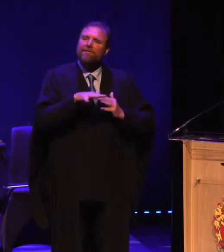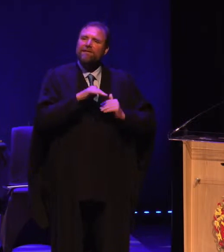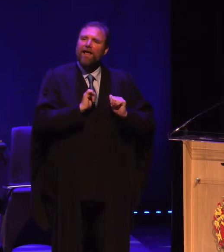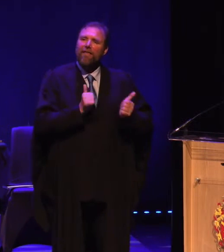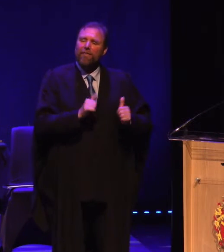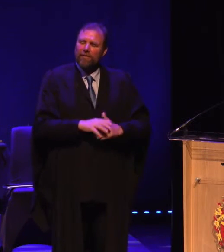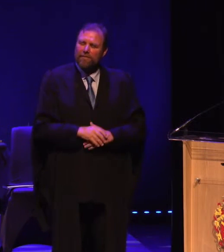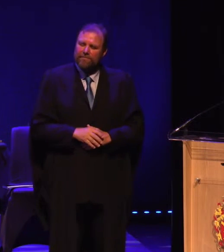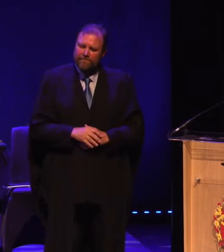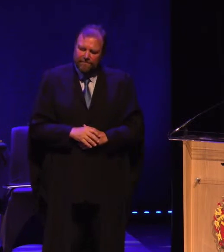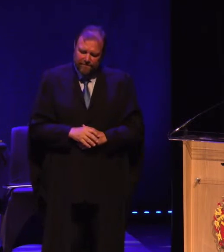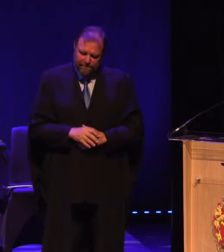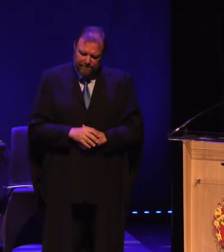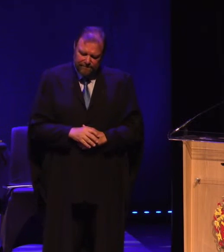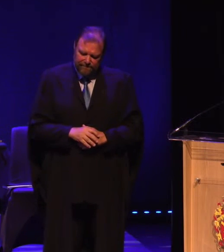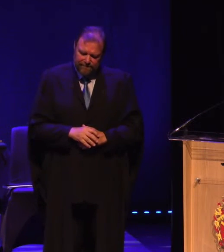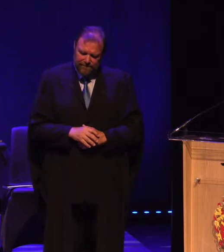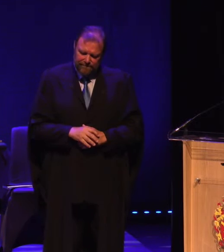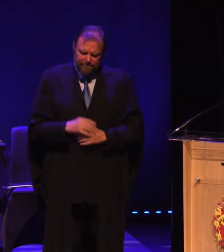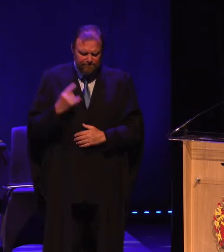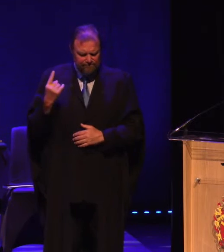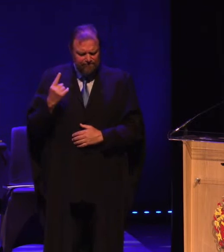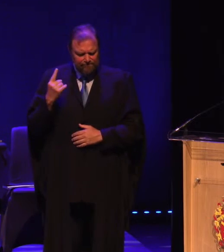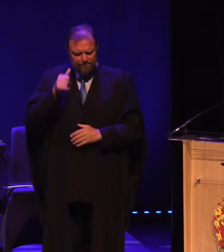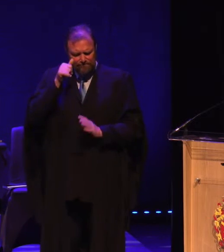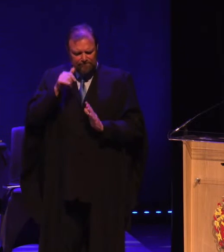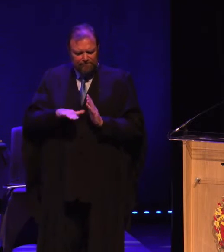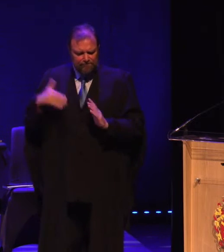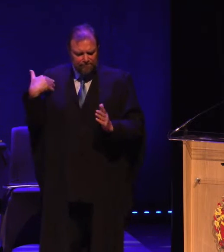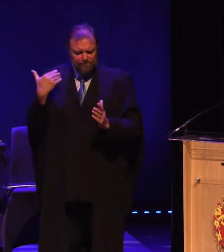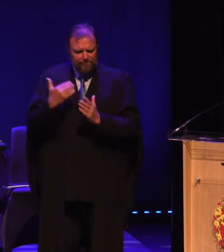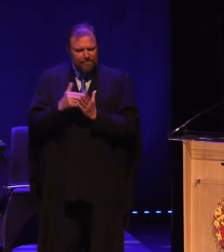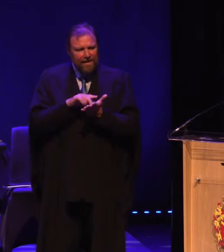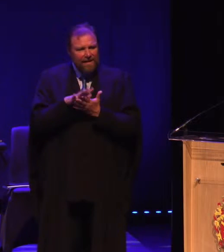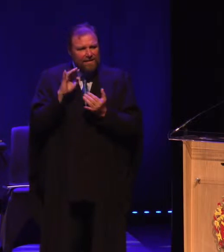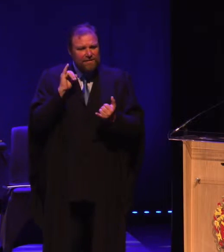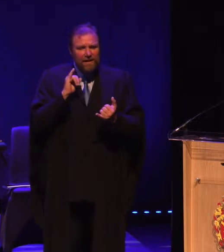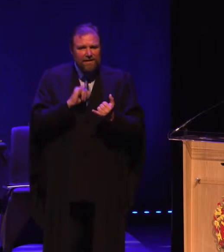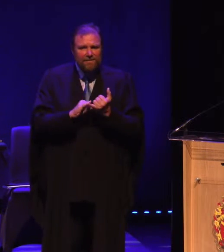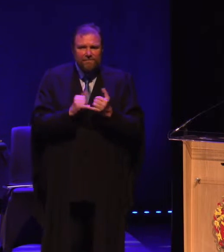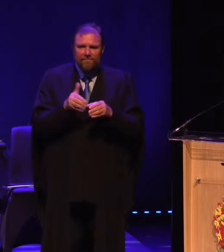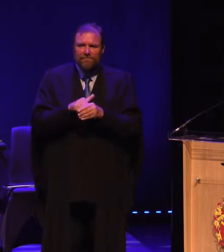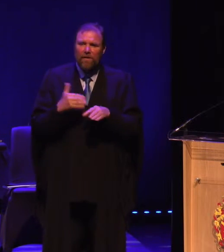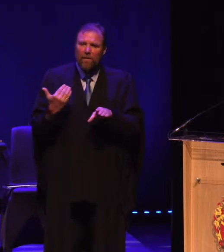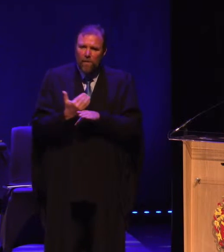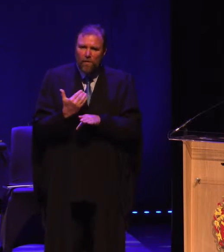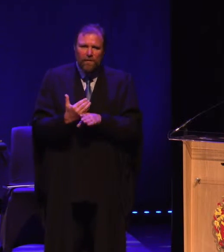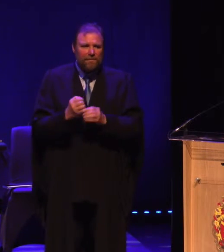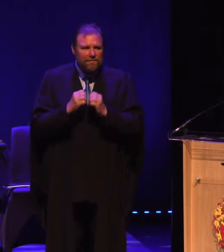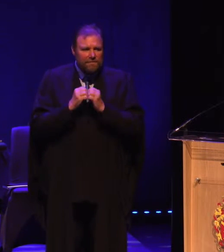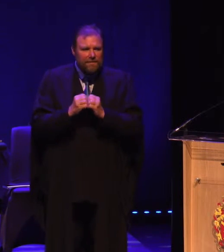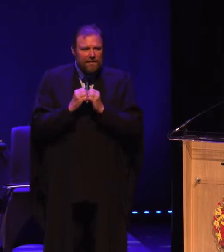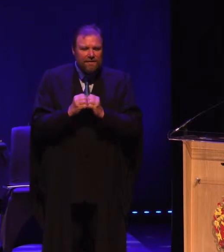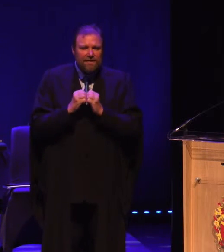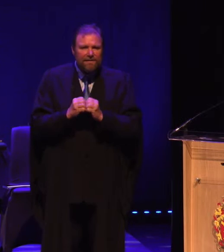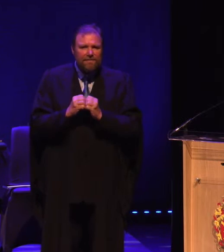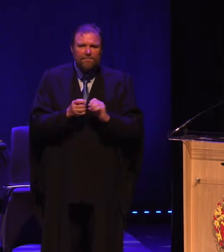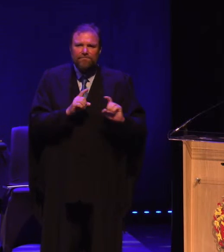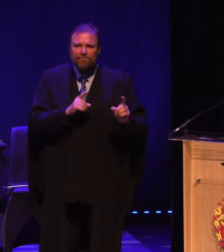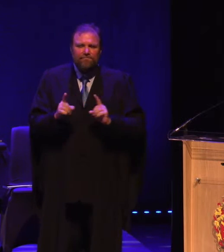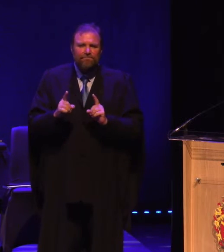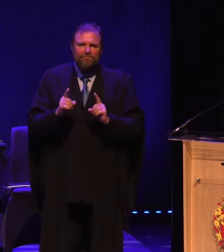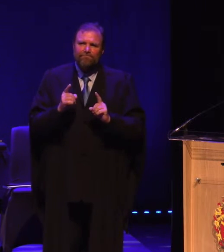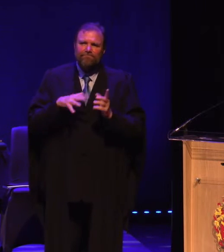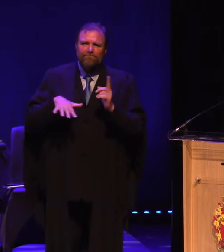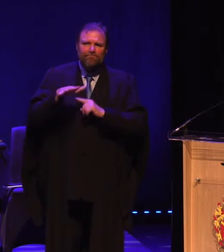Fiona has extensive experience in the NHS and other arenas, including working and studying in many parts of the UK and internationally in